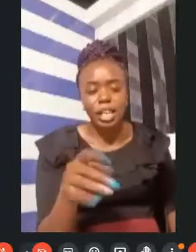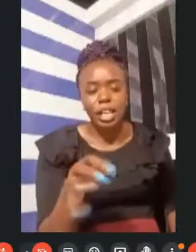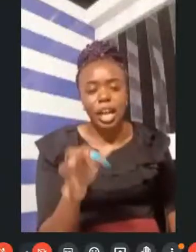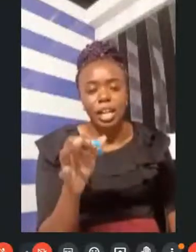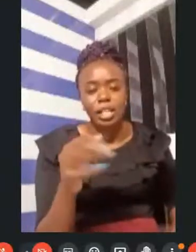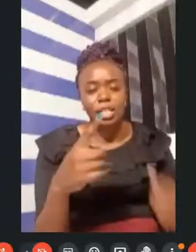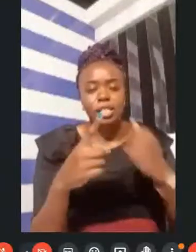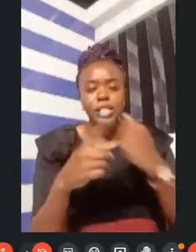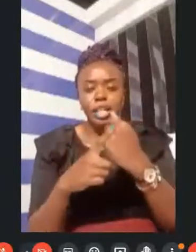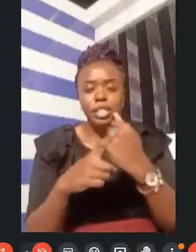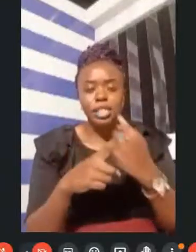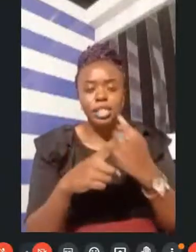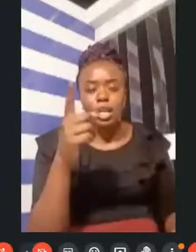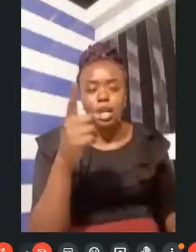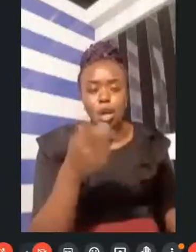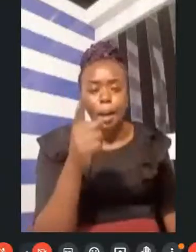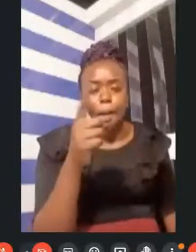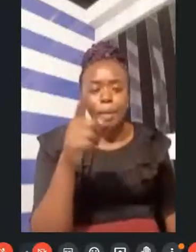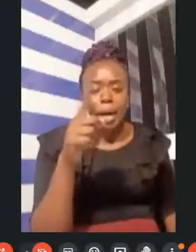5/%. Yeah,